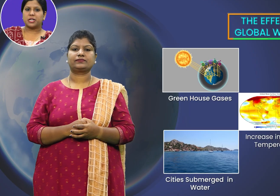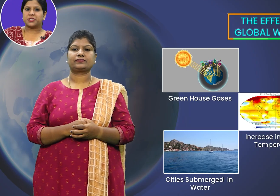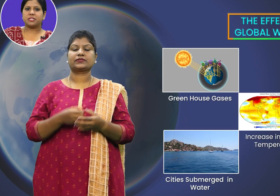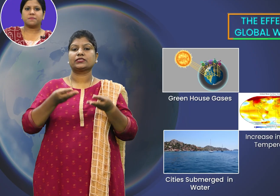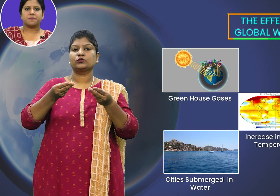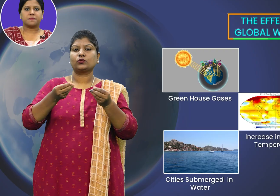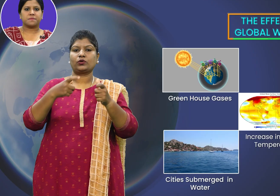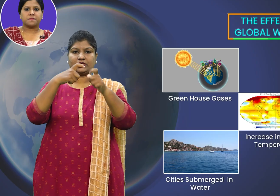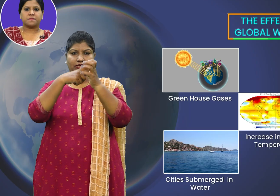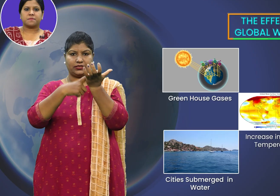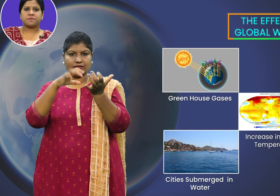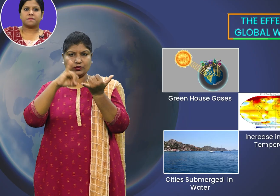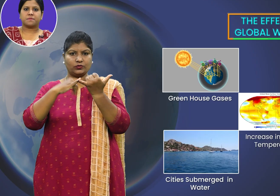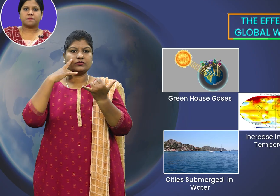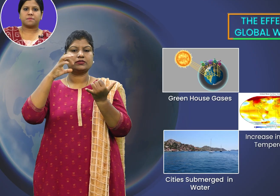soil erosion